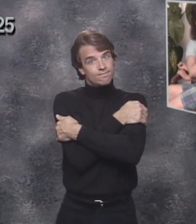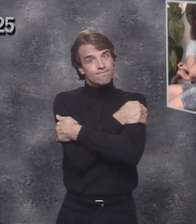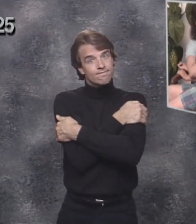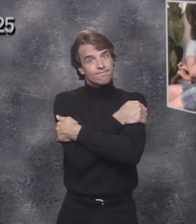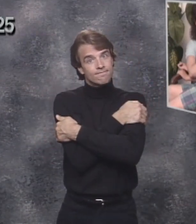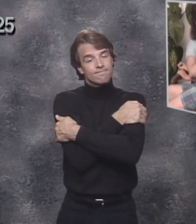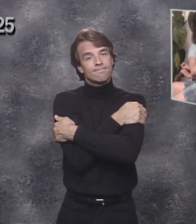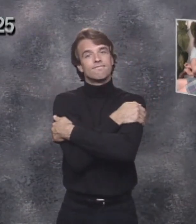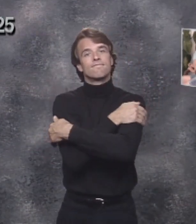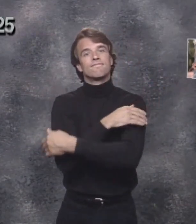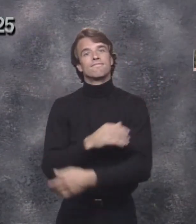this.